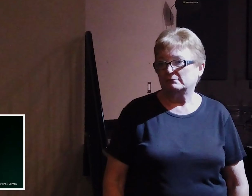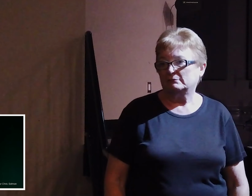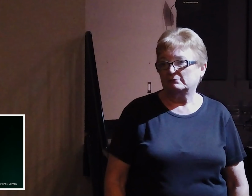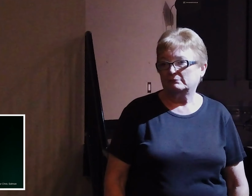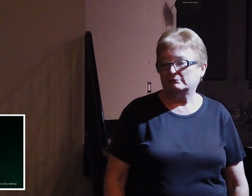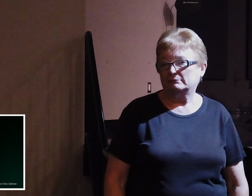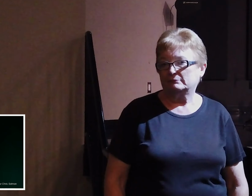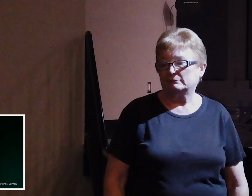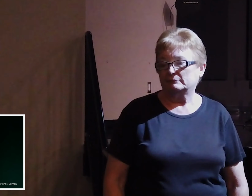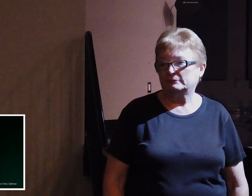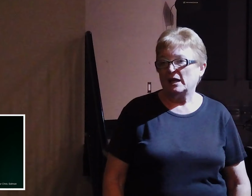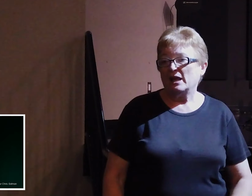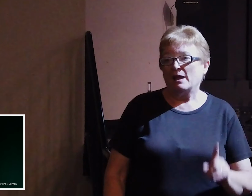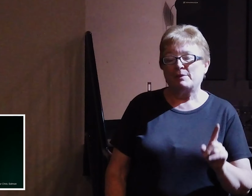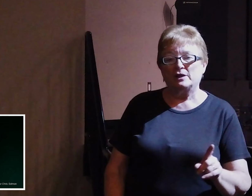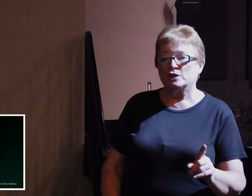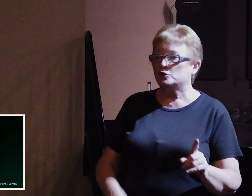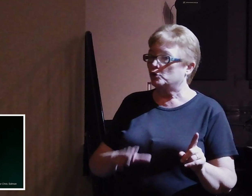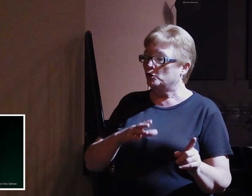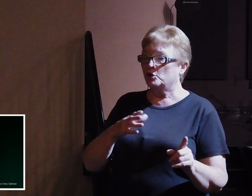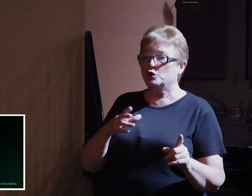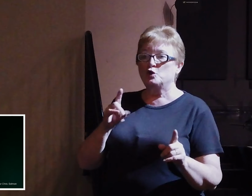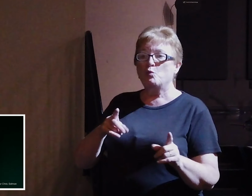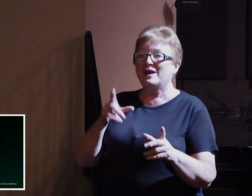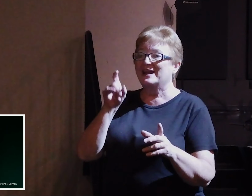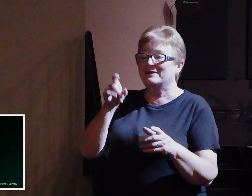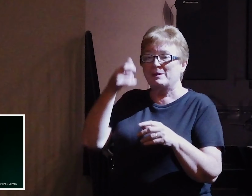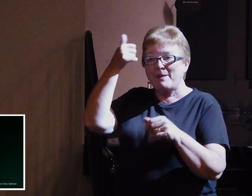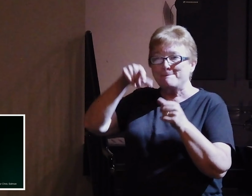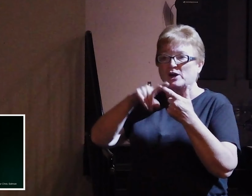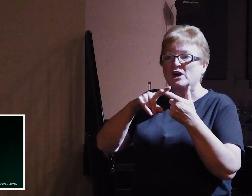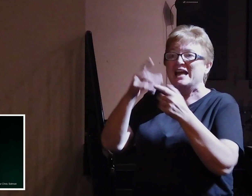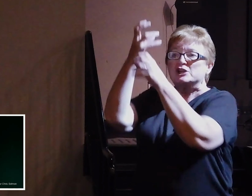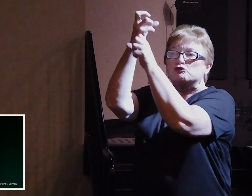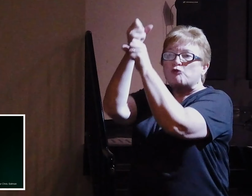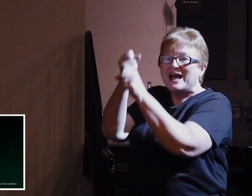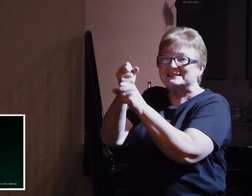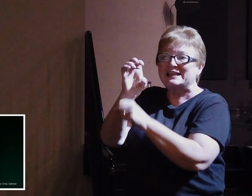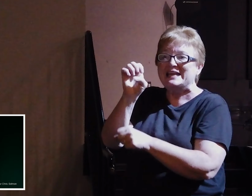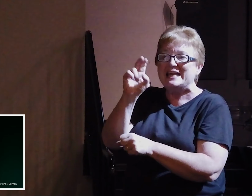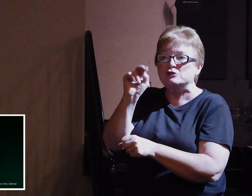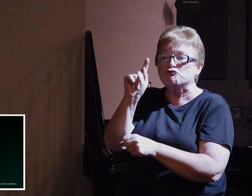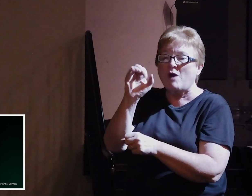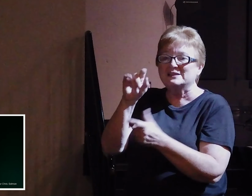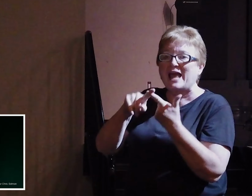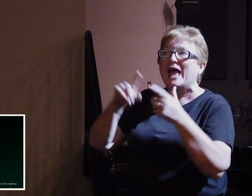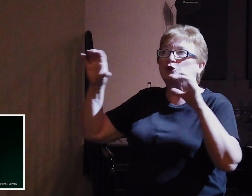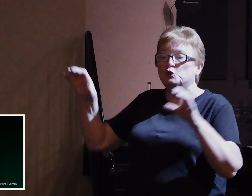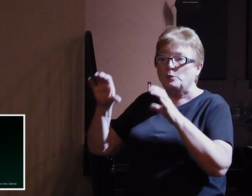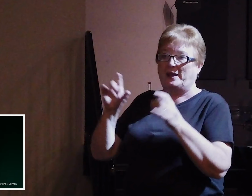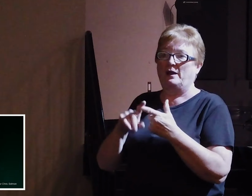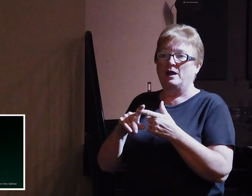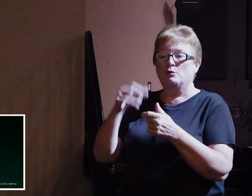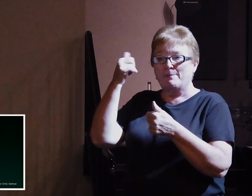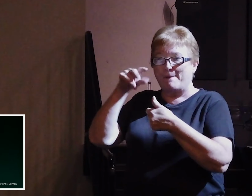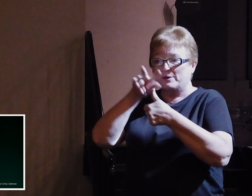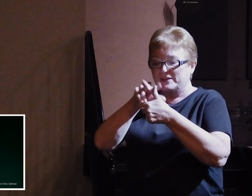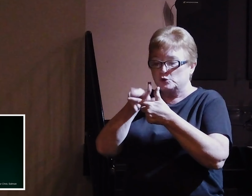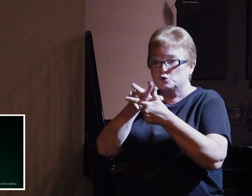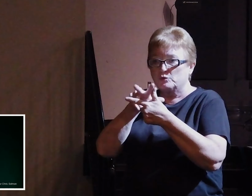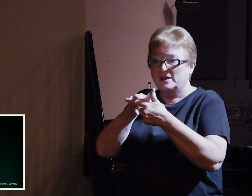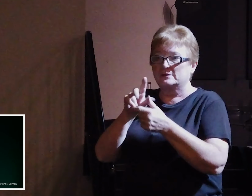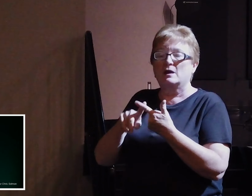and make note of. The word entrust and the word doing. The final reminder to those who are suffering,